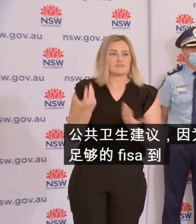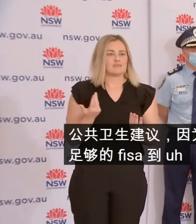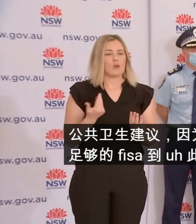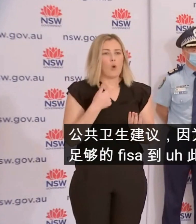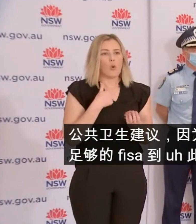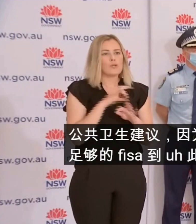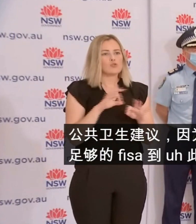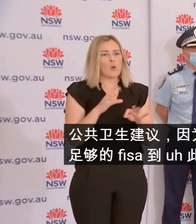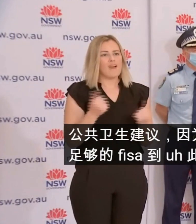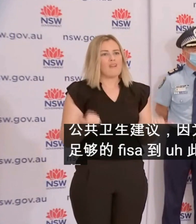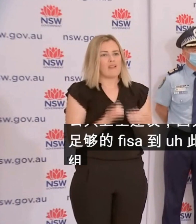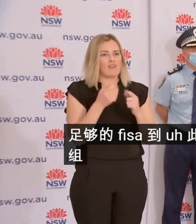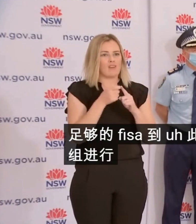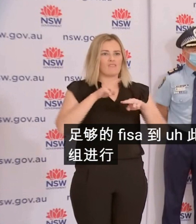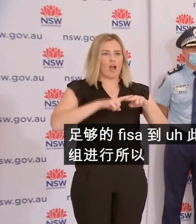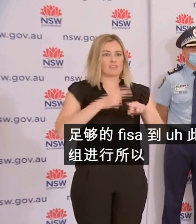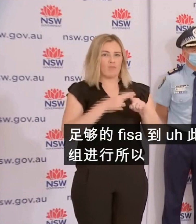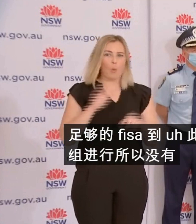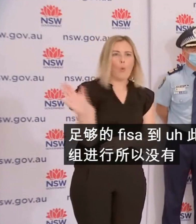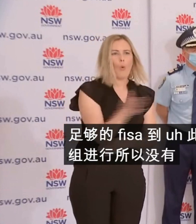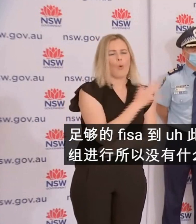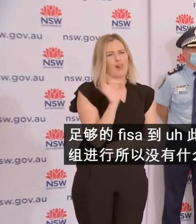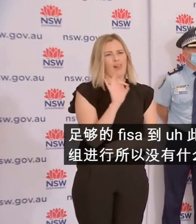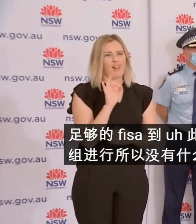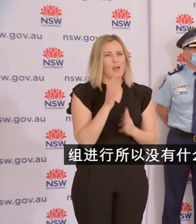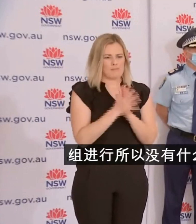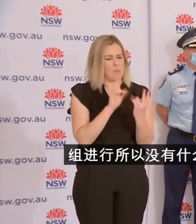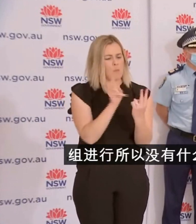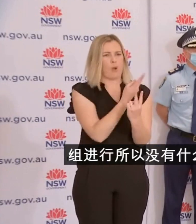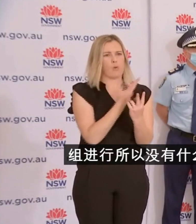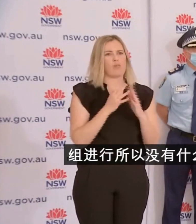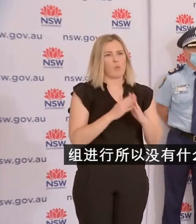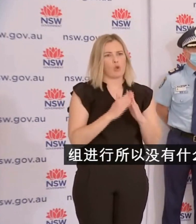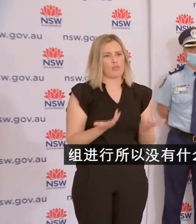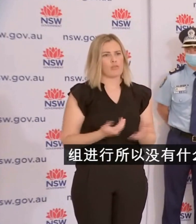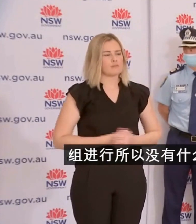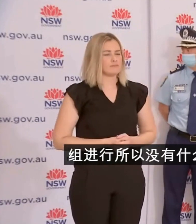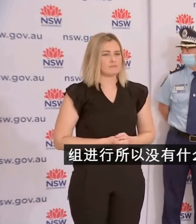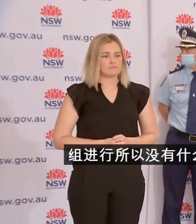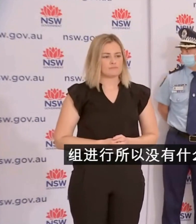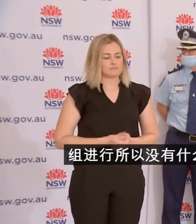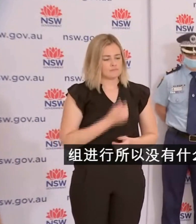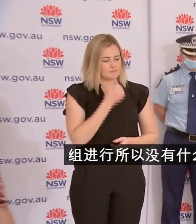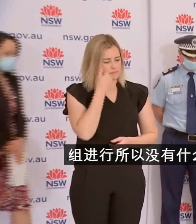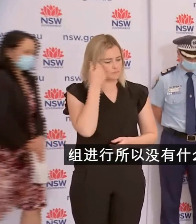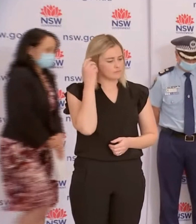of the Pfizer to do every group at the moment. So no. What is that? No. Dr. Gale, do you want to answer